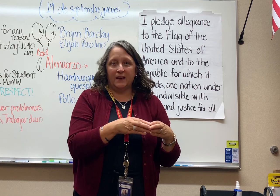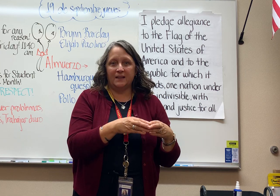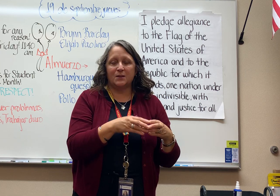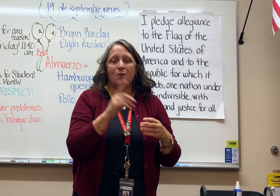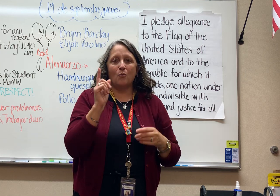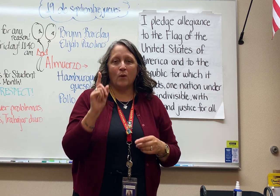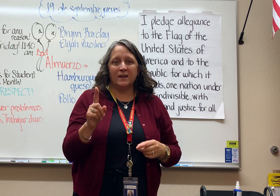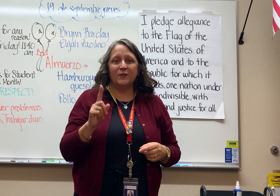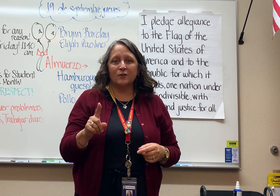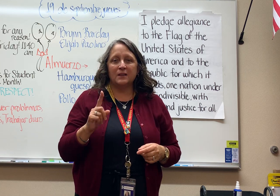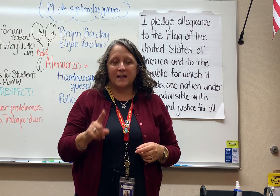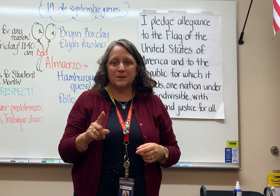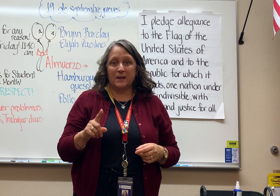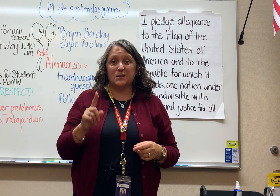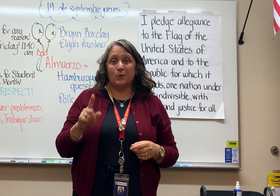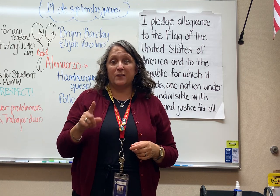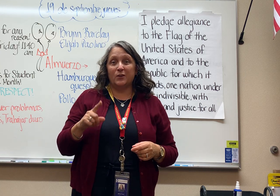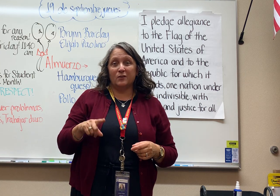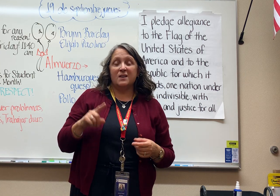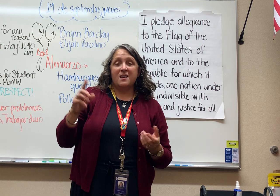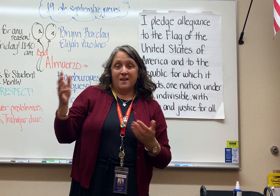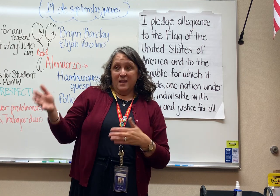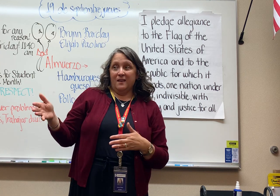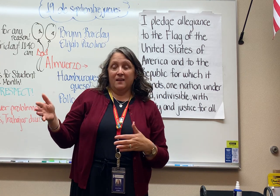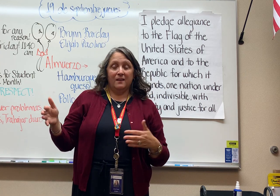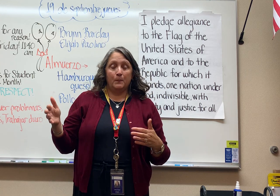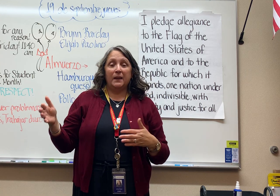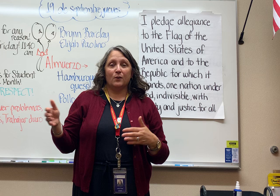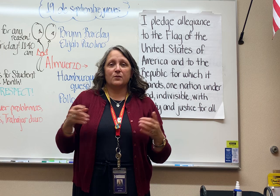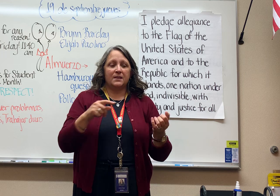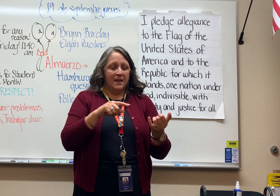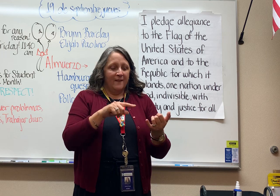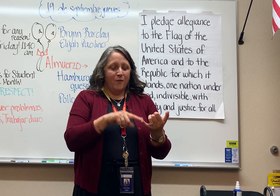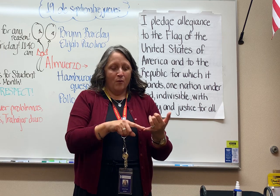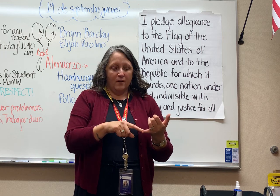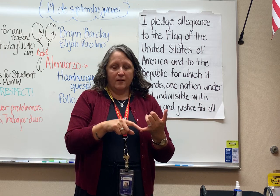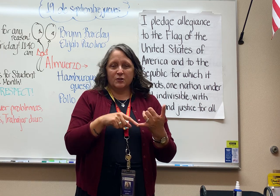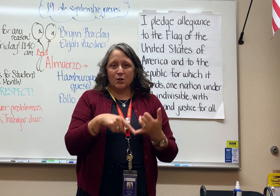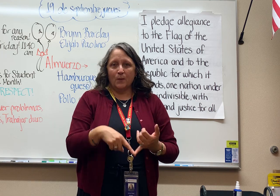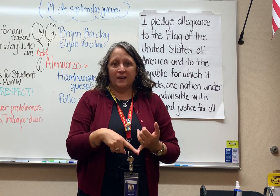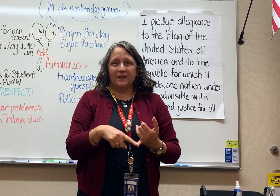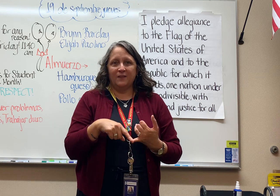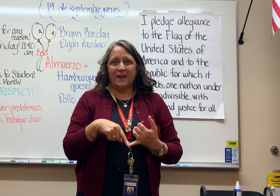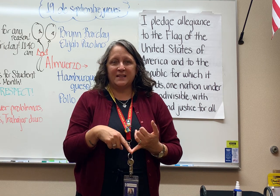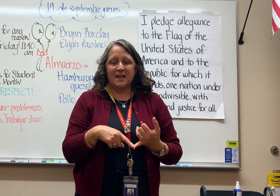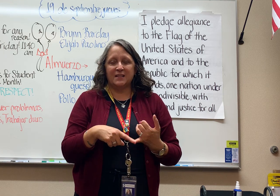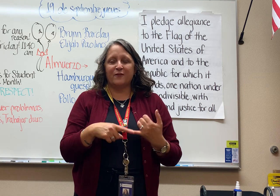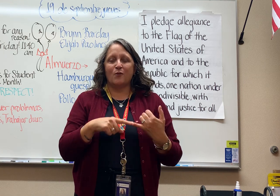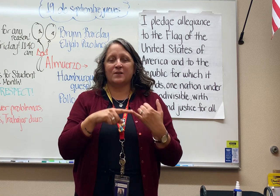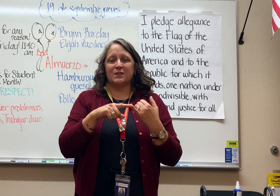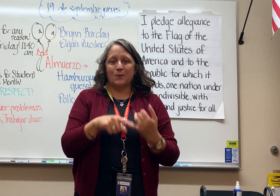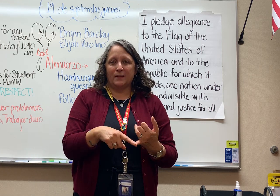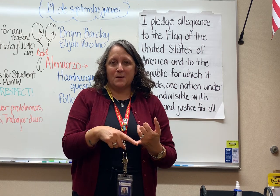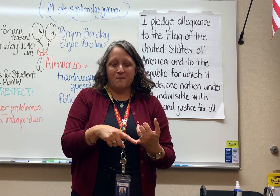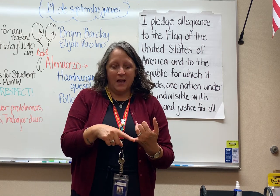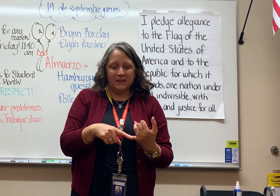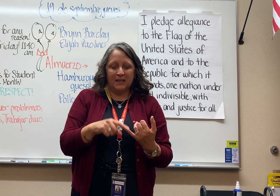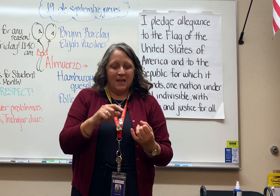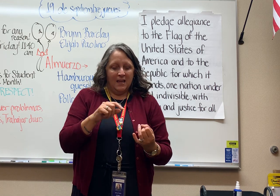nominate one of your classmates, one of your peers for showing the Fantastic Fours throughout the month.